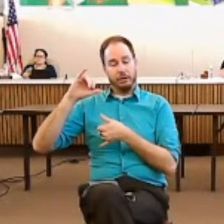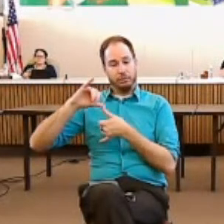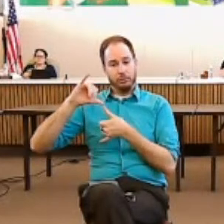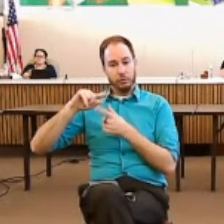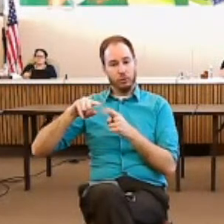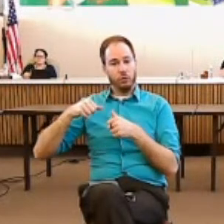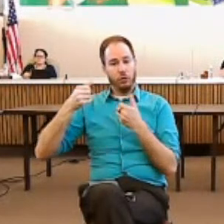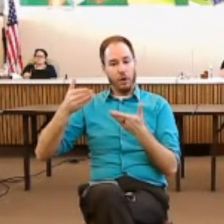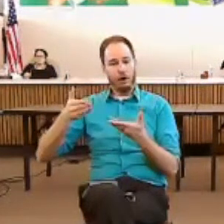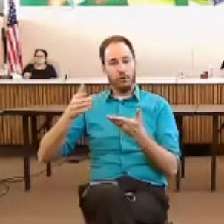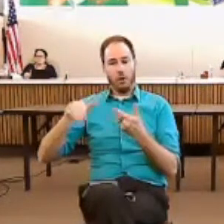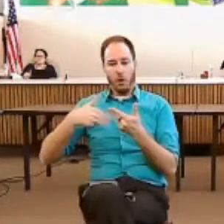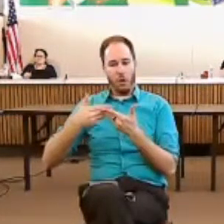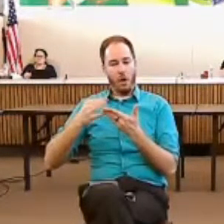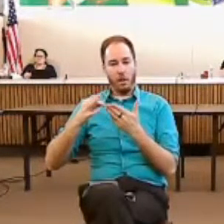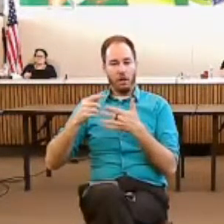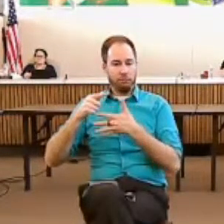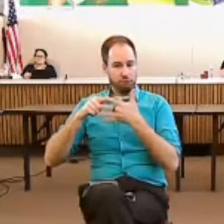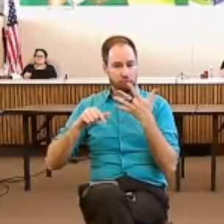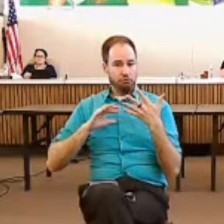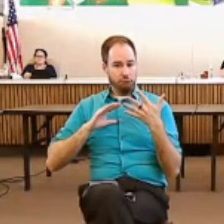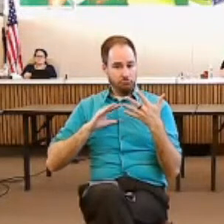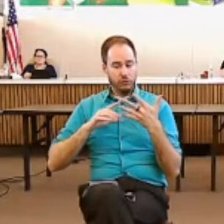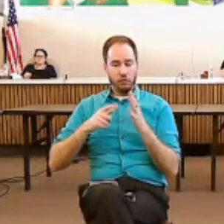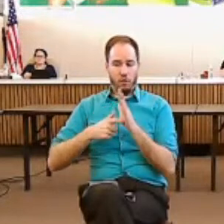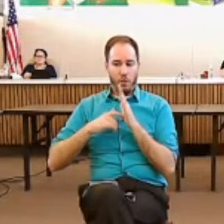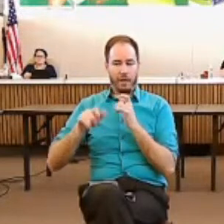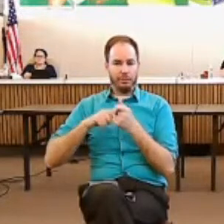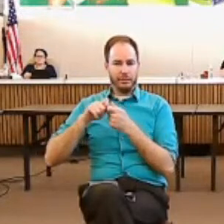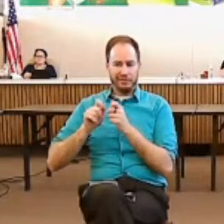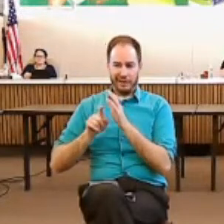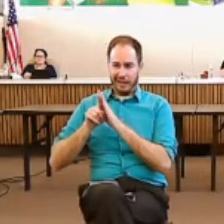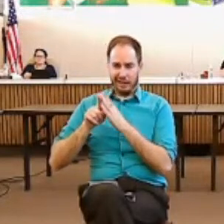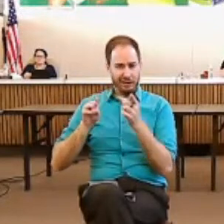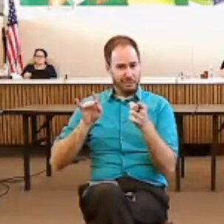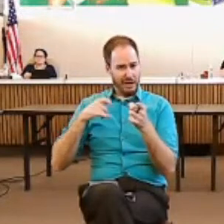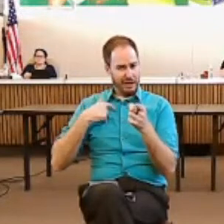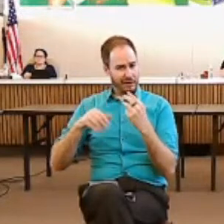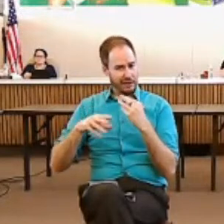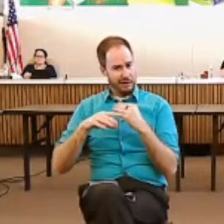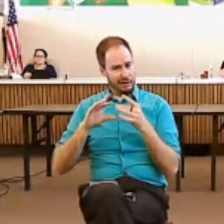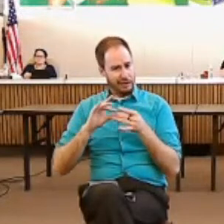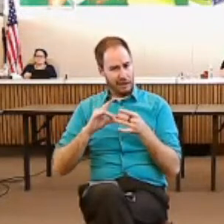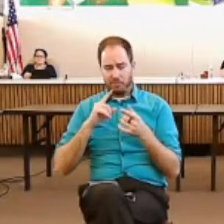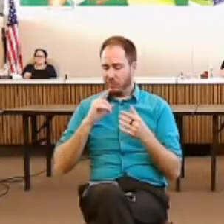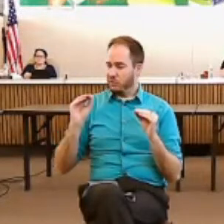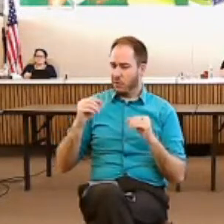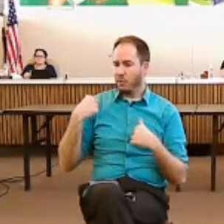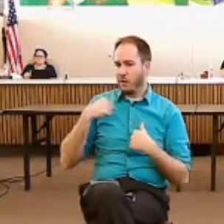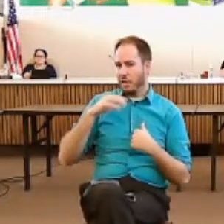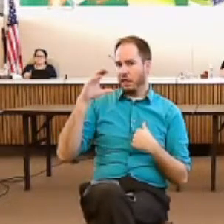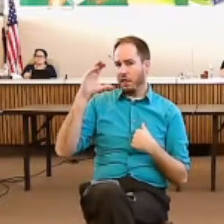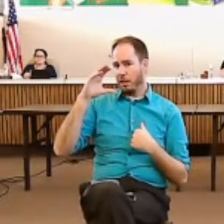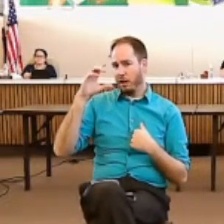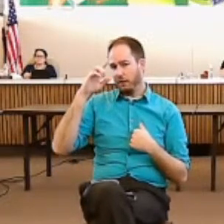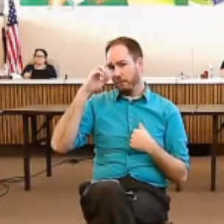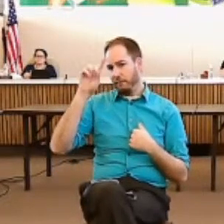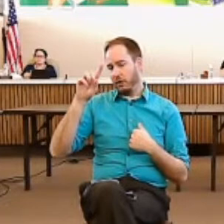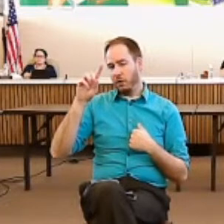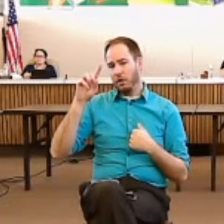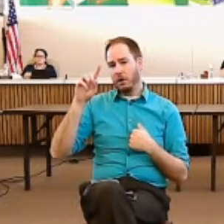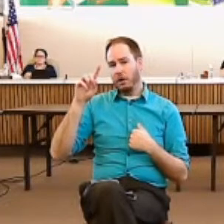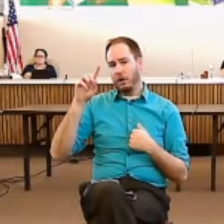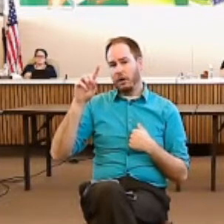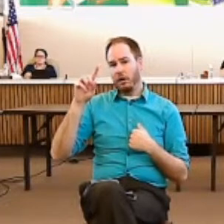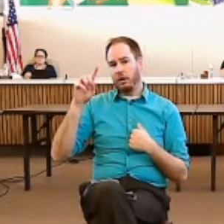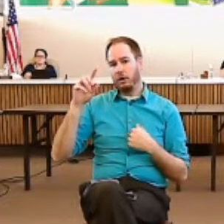to offer those amenities requires the height. Mike, is there anything else you want to add to that? No, I think, we're looking for more of